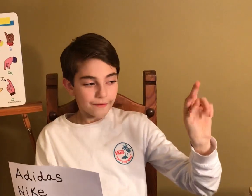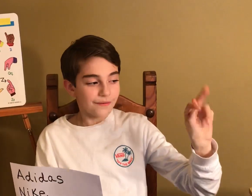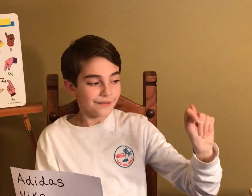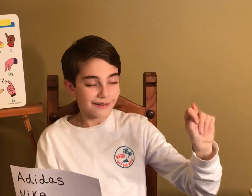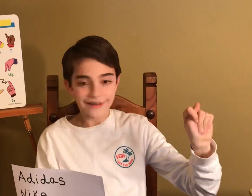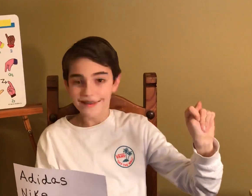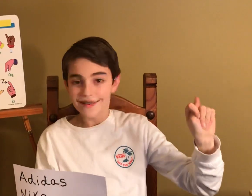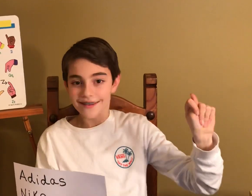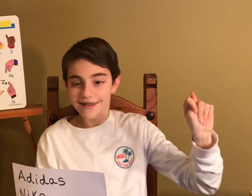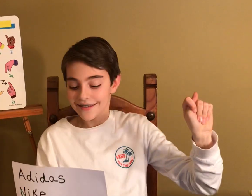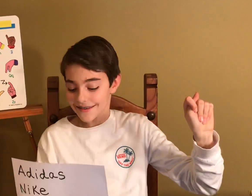hold on, T,